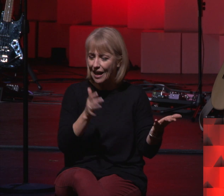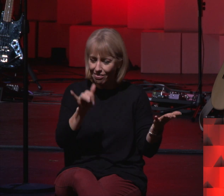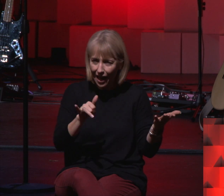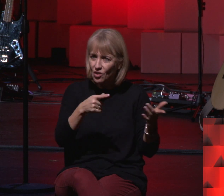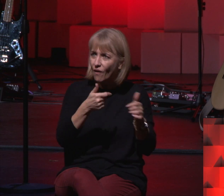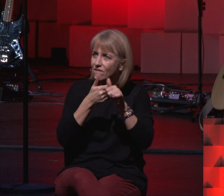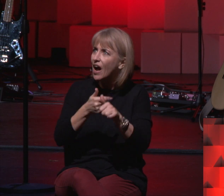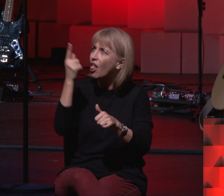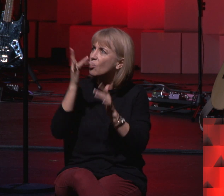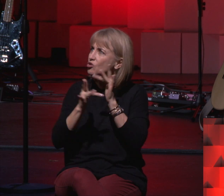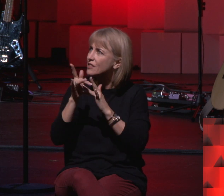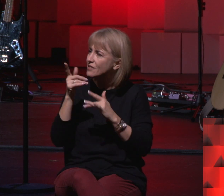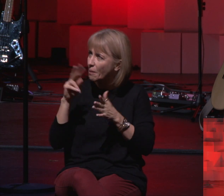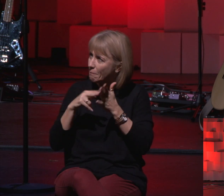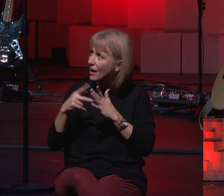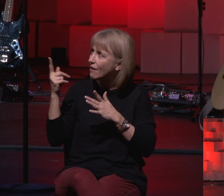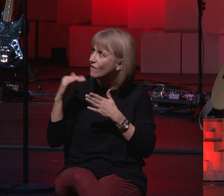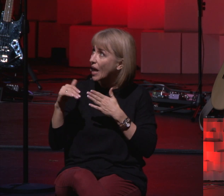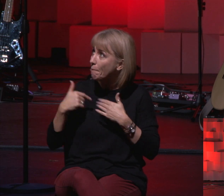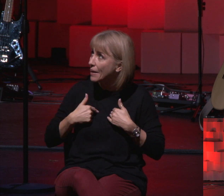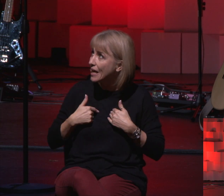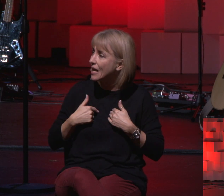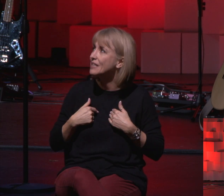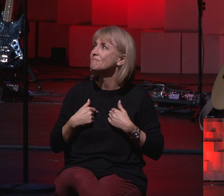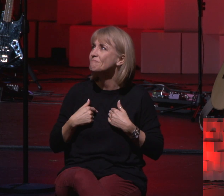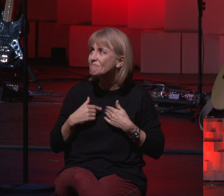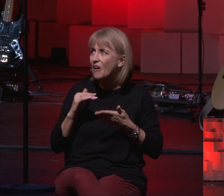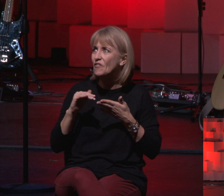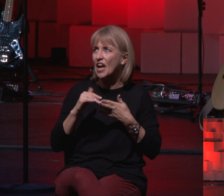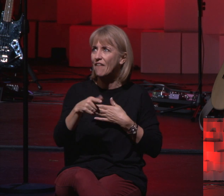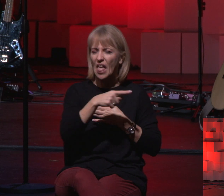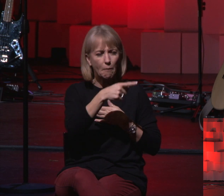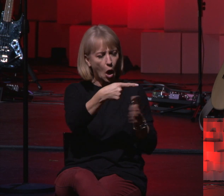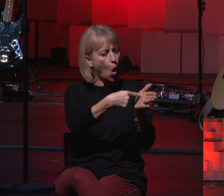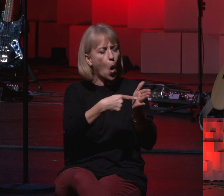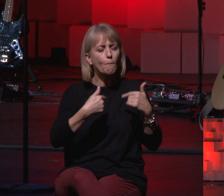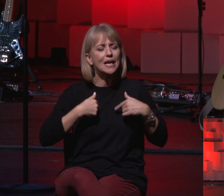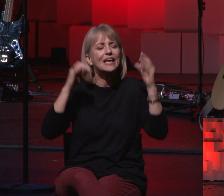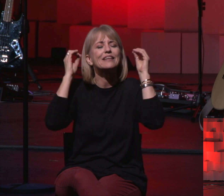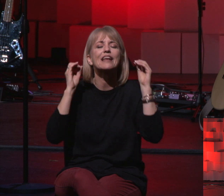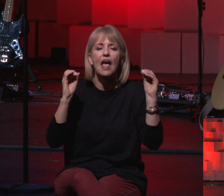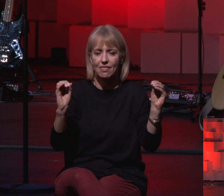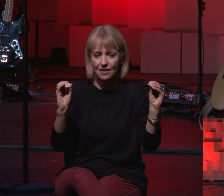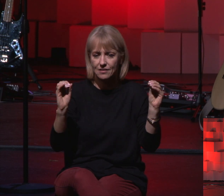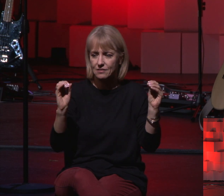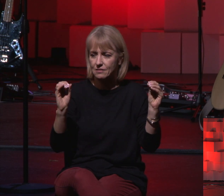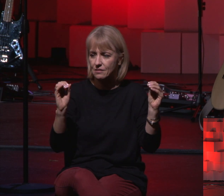you forgive. You release them from what is owed because of God's love for